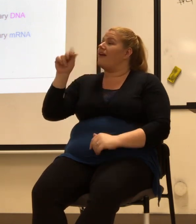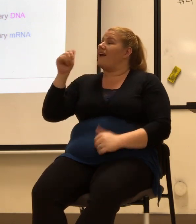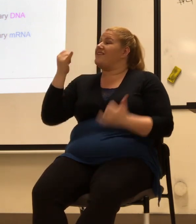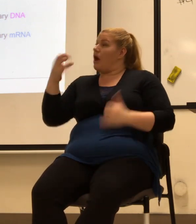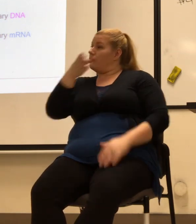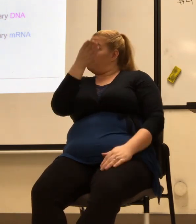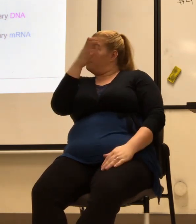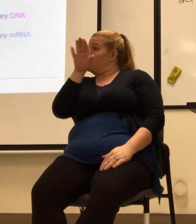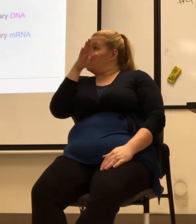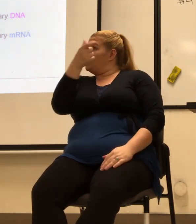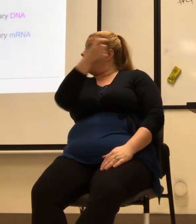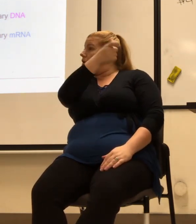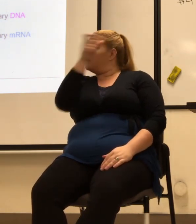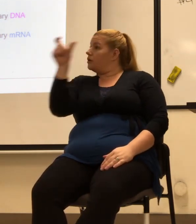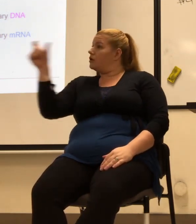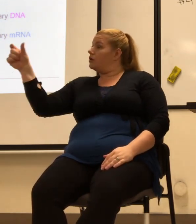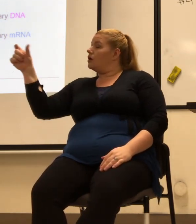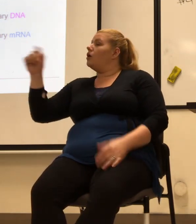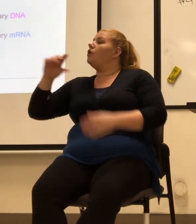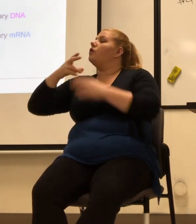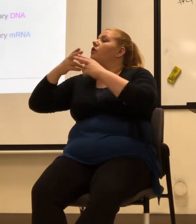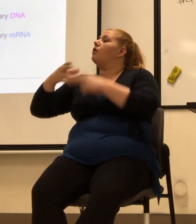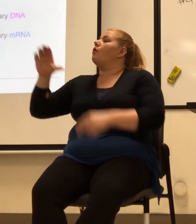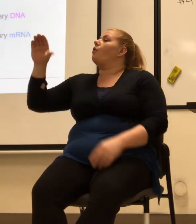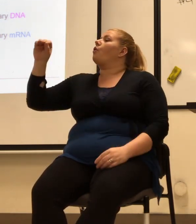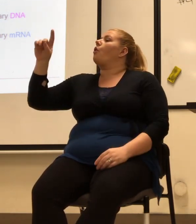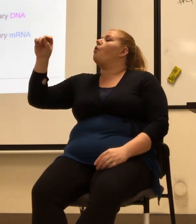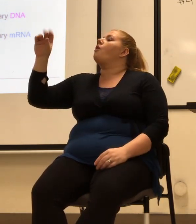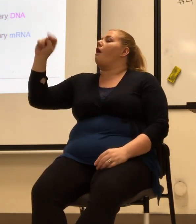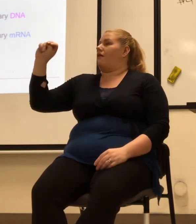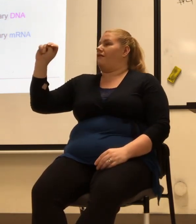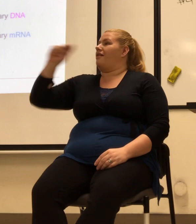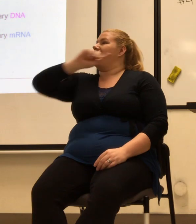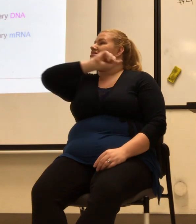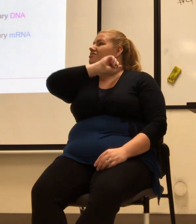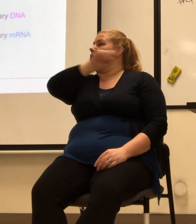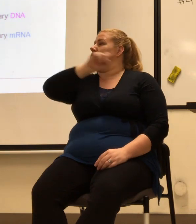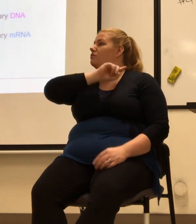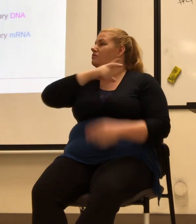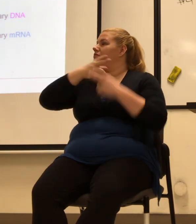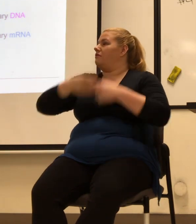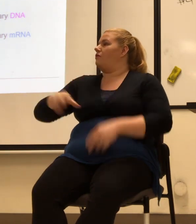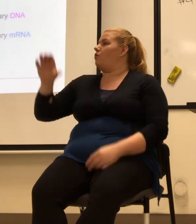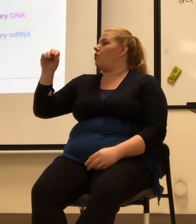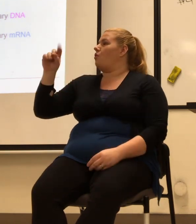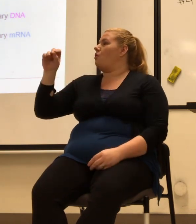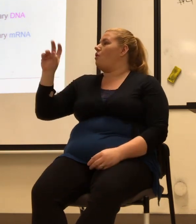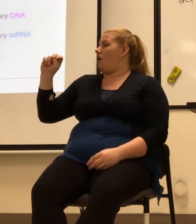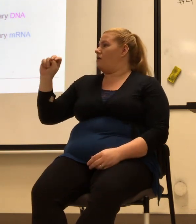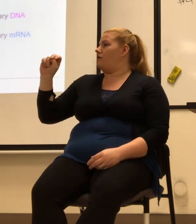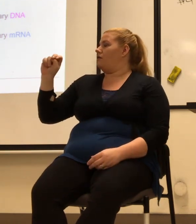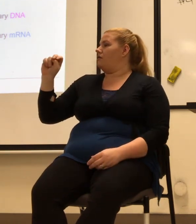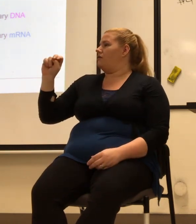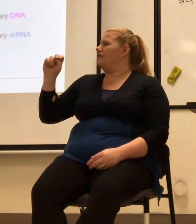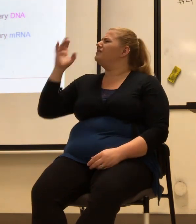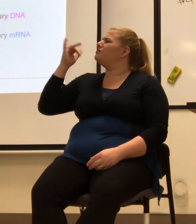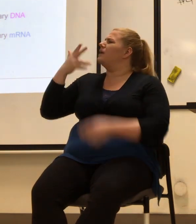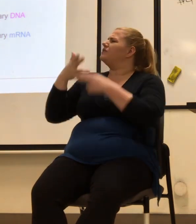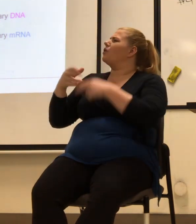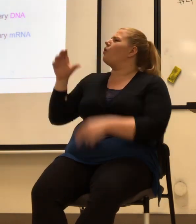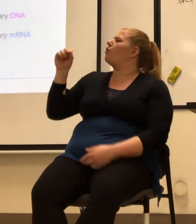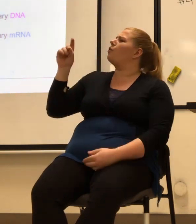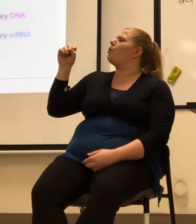So, I want to pause here for a second. Why do they call this the codon